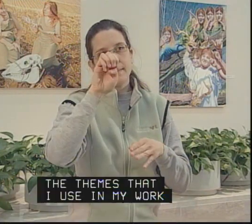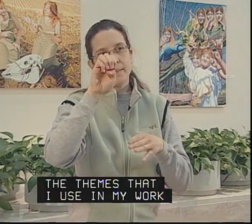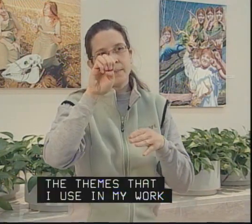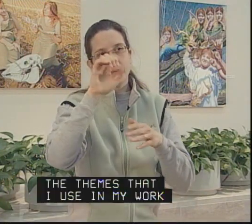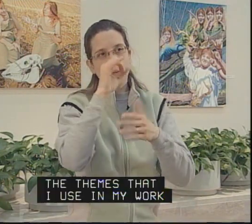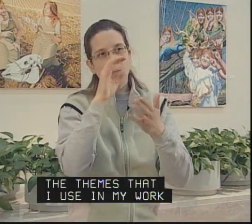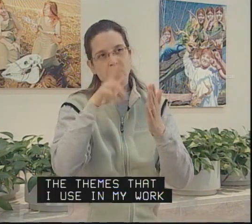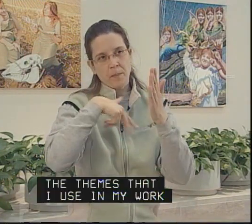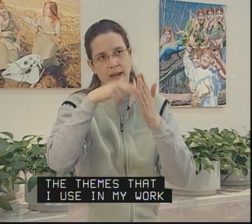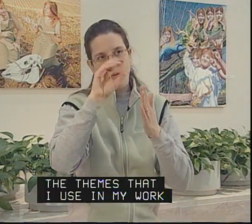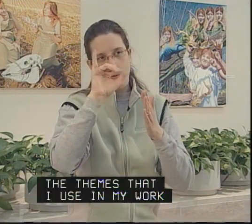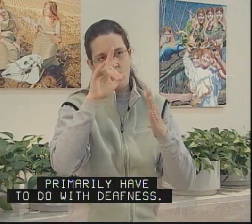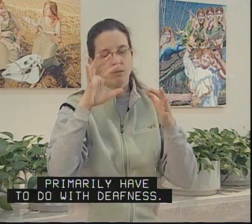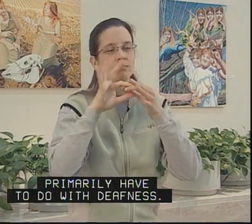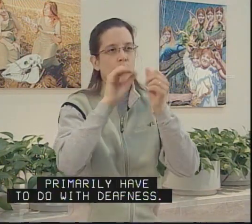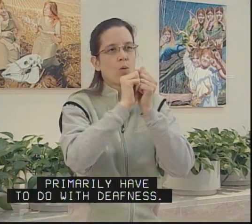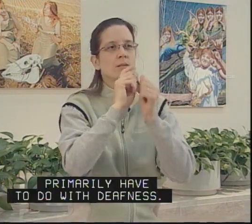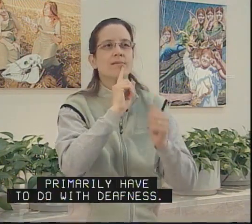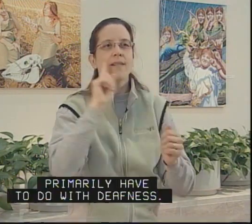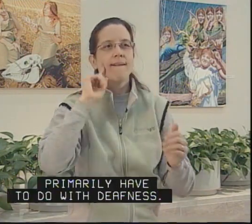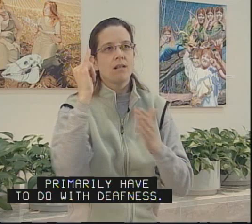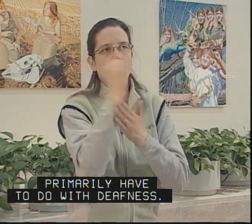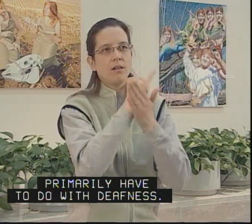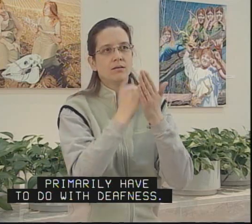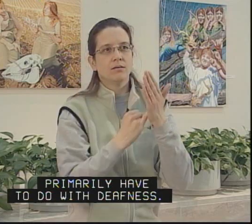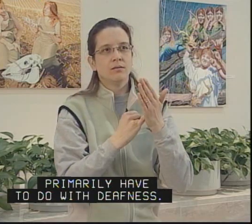The themes that I use in my work primarily have to do with deafness.